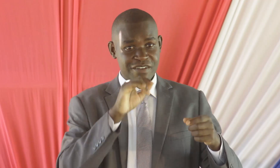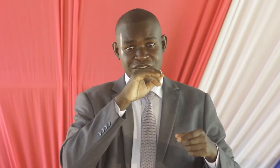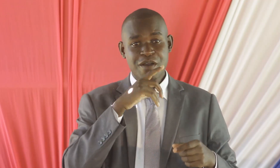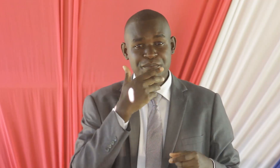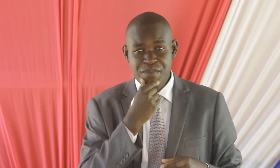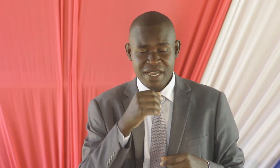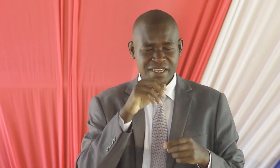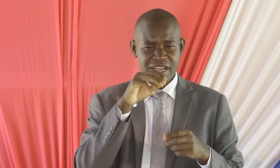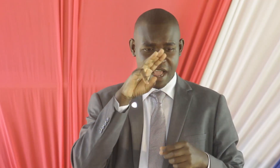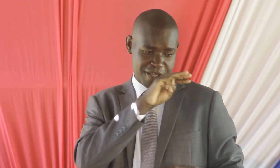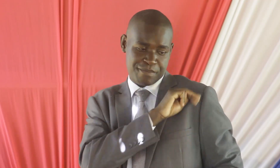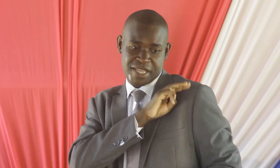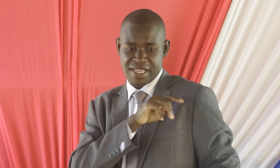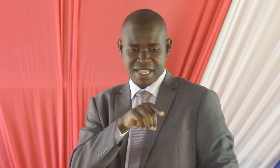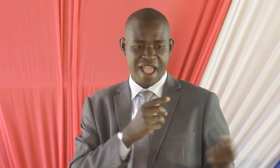Now when he came,